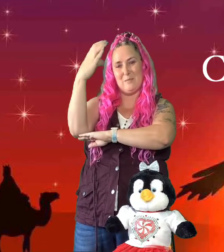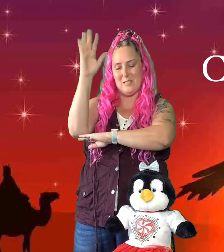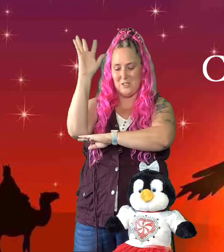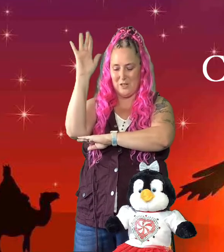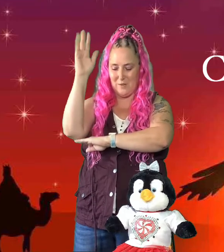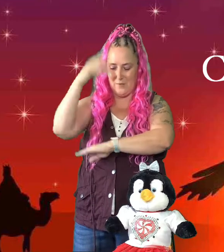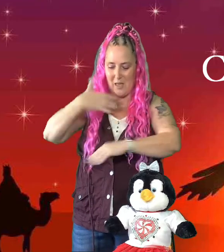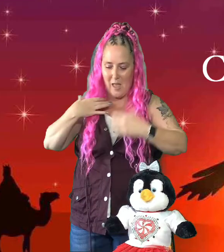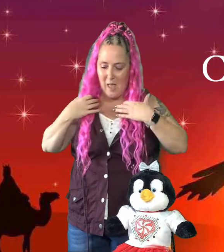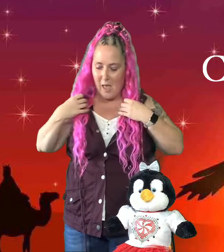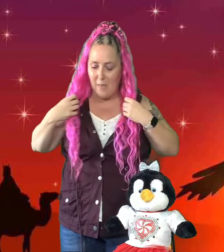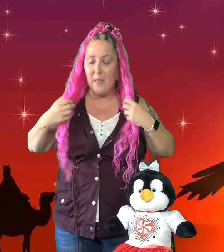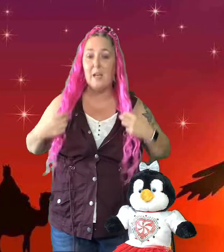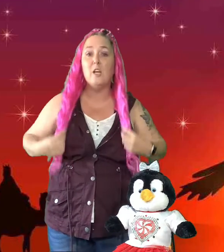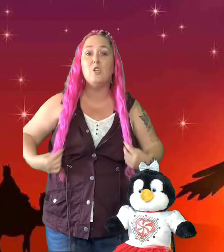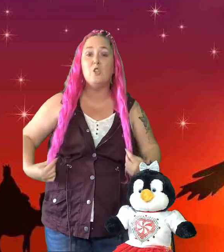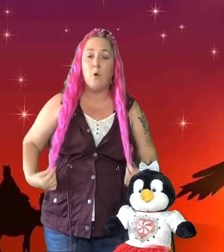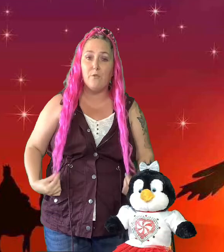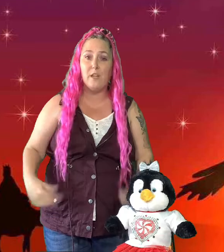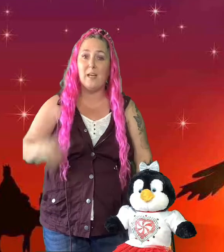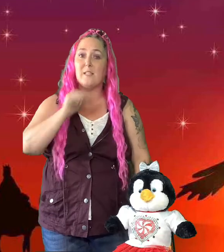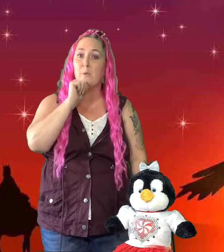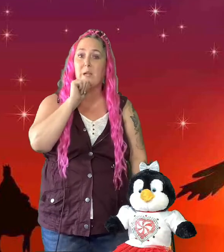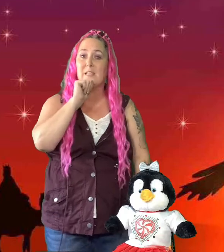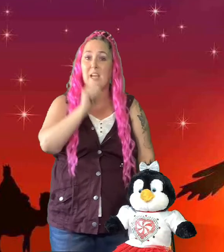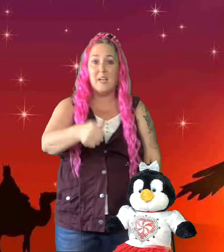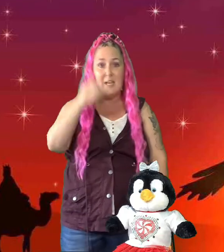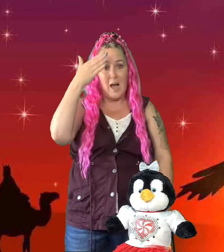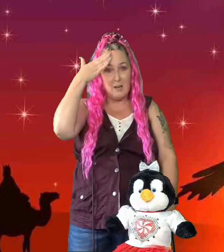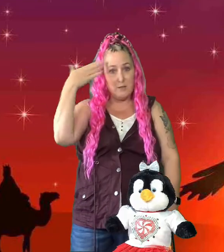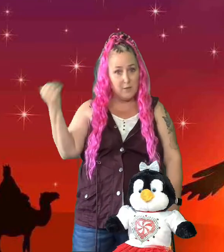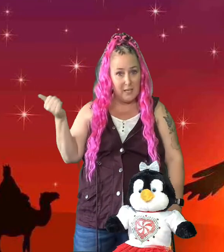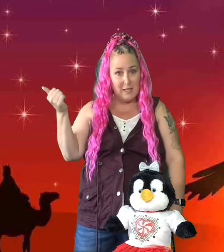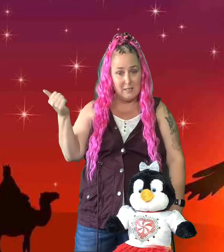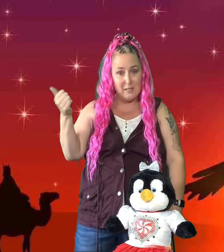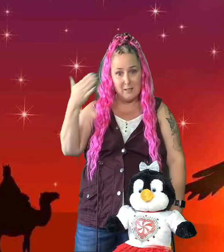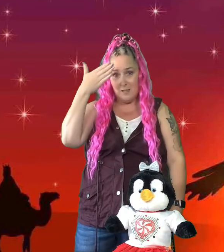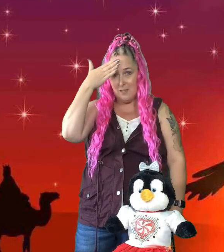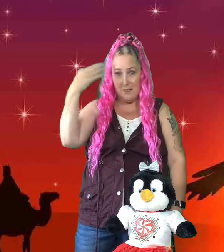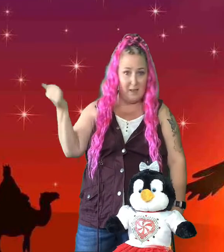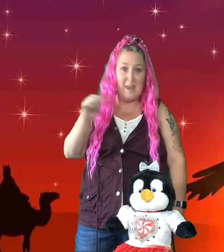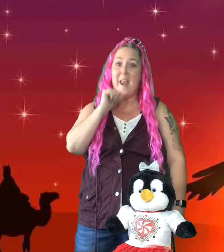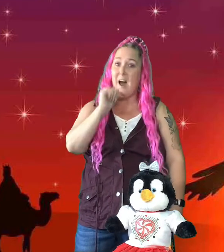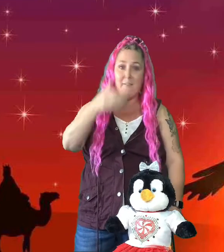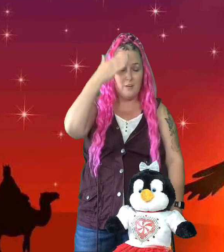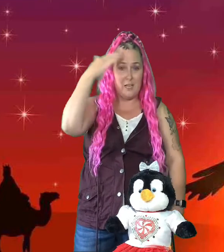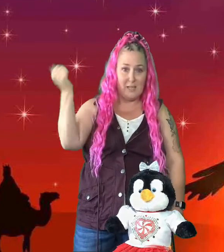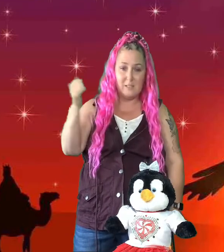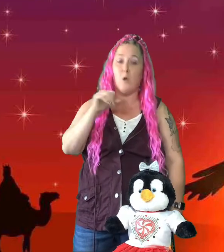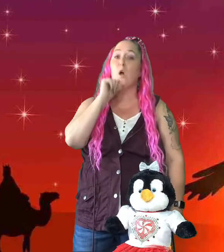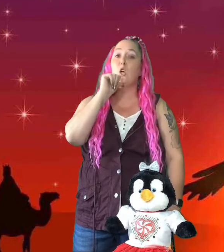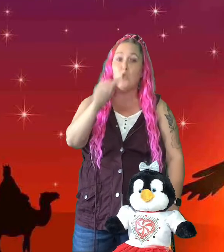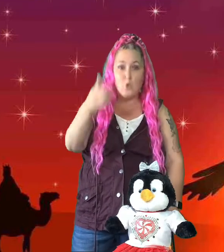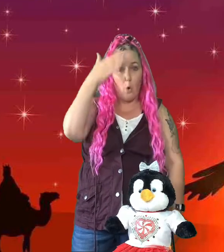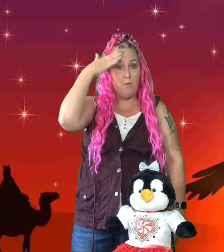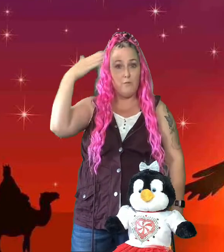Christmas tree. And then don't forget, so we're gonna say not forget, so don't